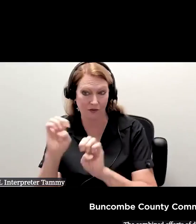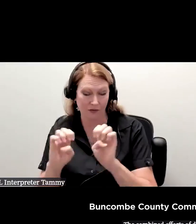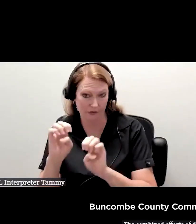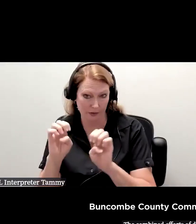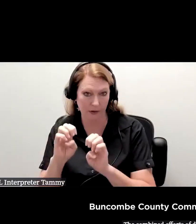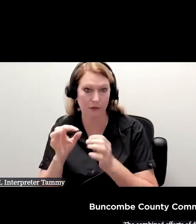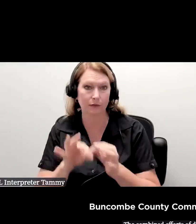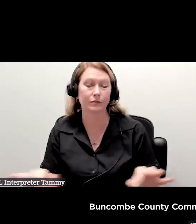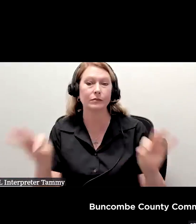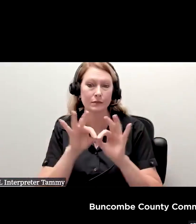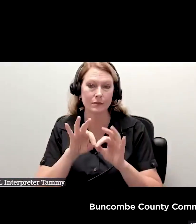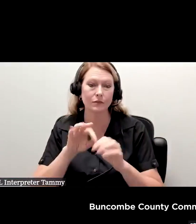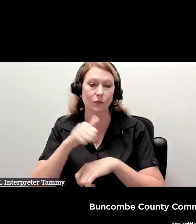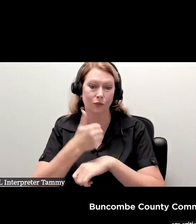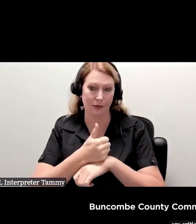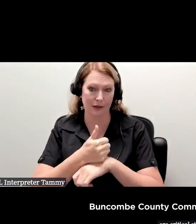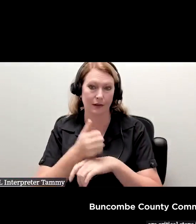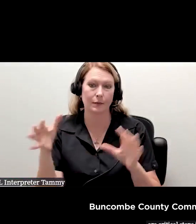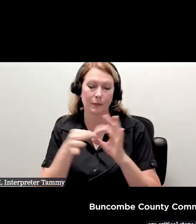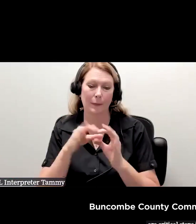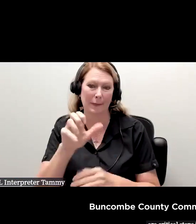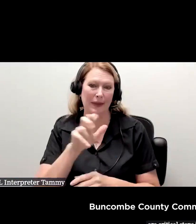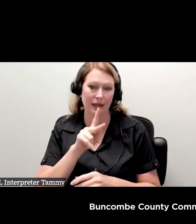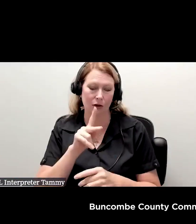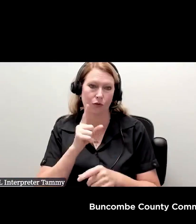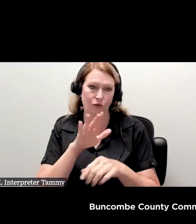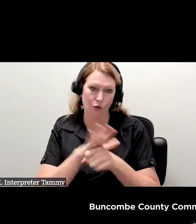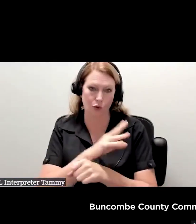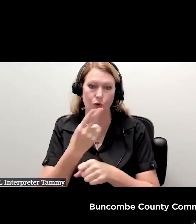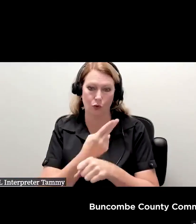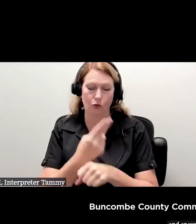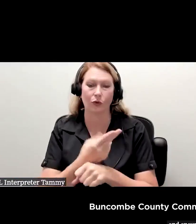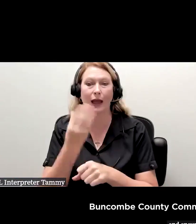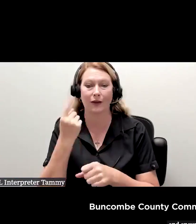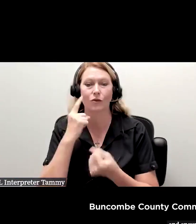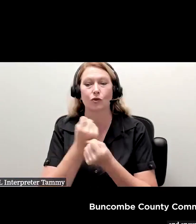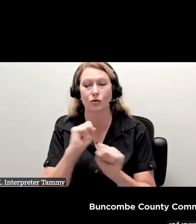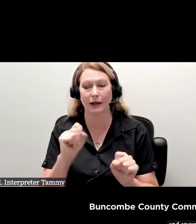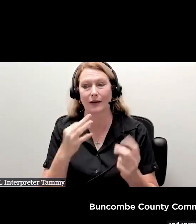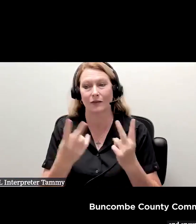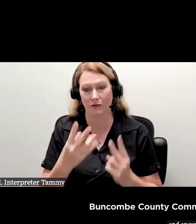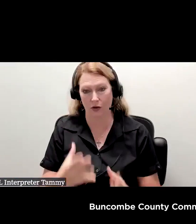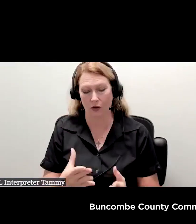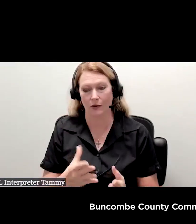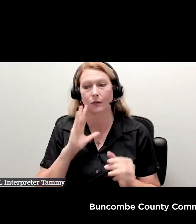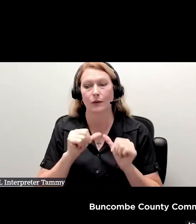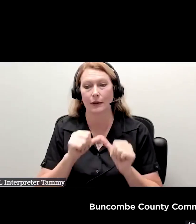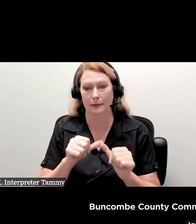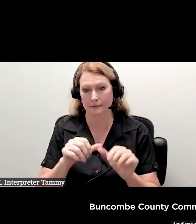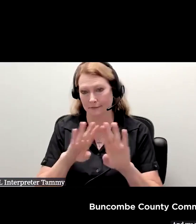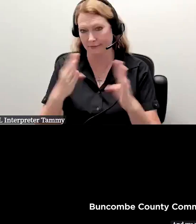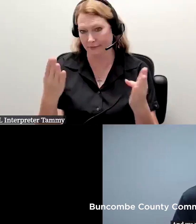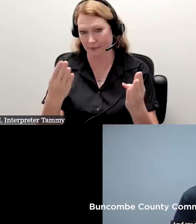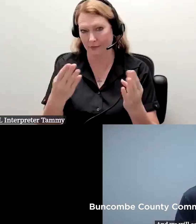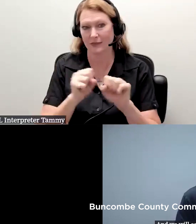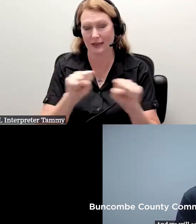in restoring the parks to full use and ensuring the safety of visitors. And we will continue to work to open parks as safely and